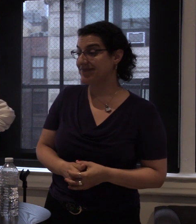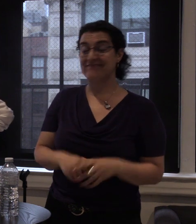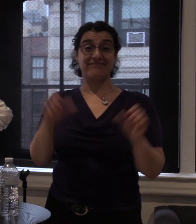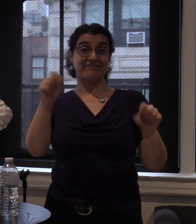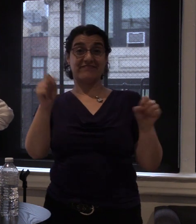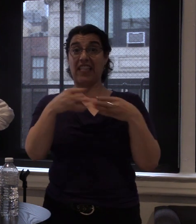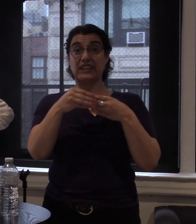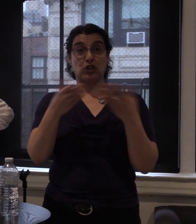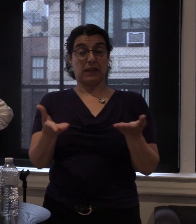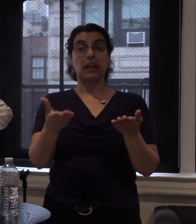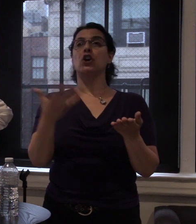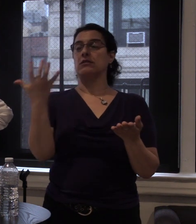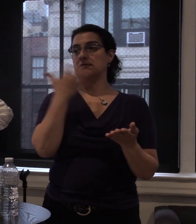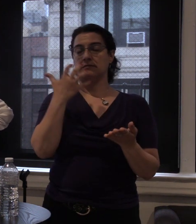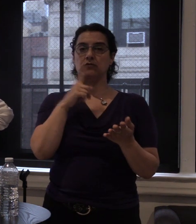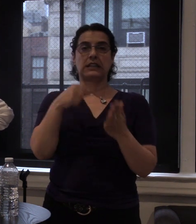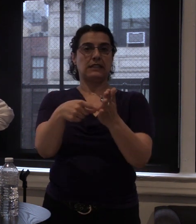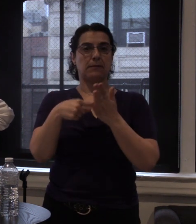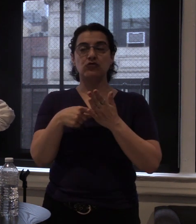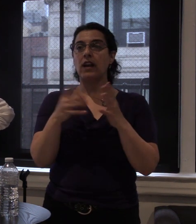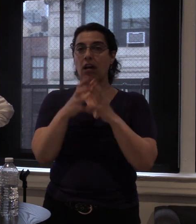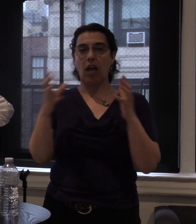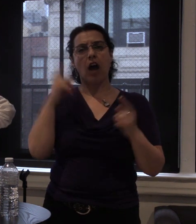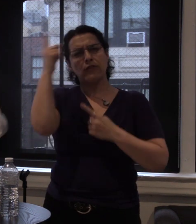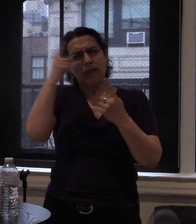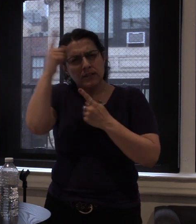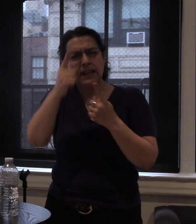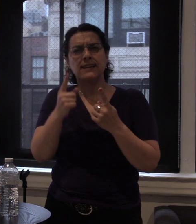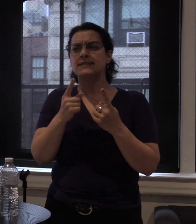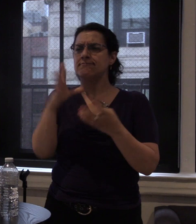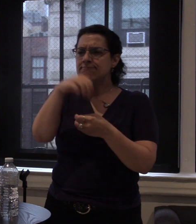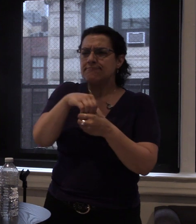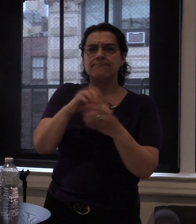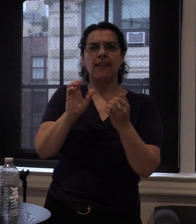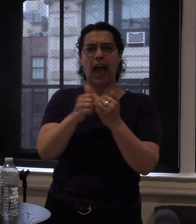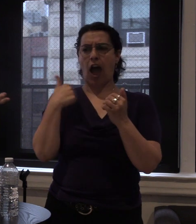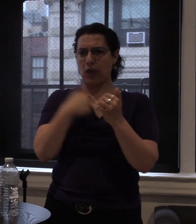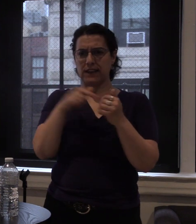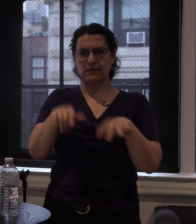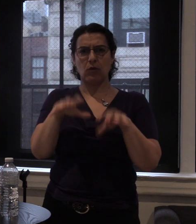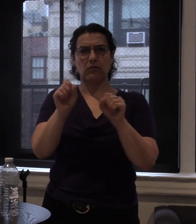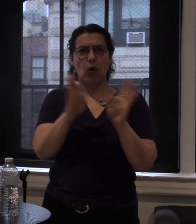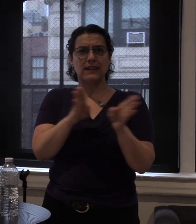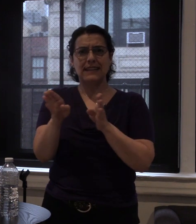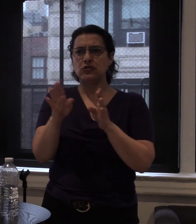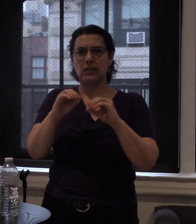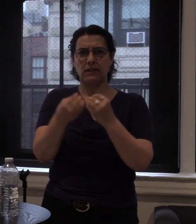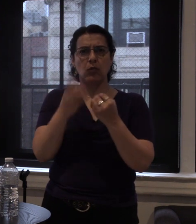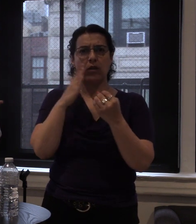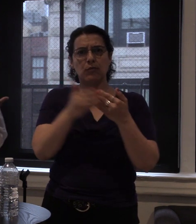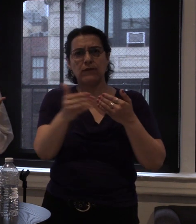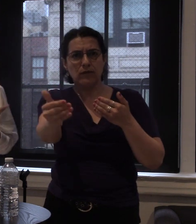Yeah, the leadership here has demonstrated a lot of thoughtfulness in how the organization moves